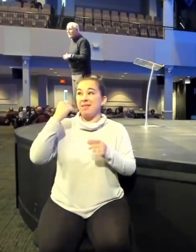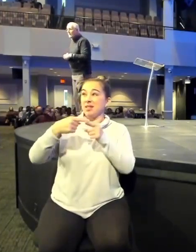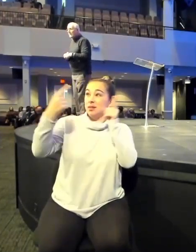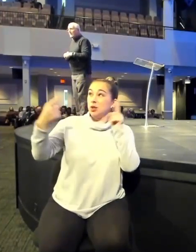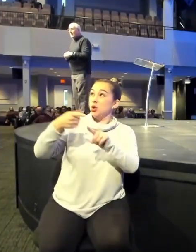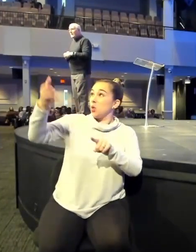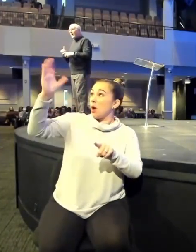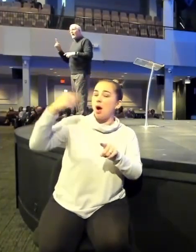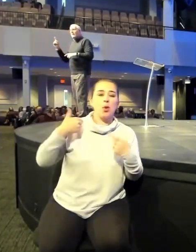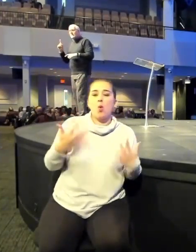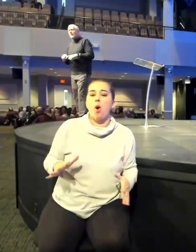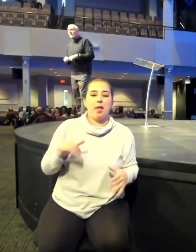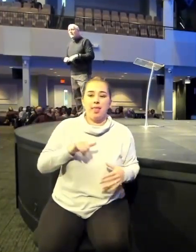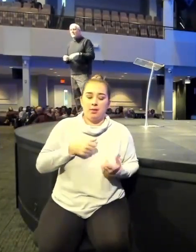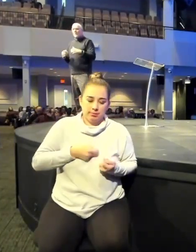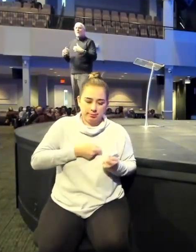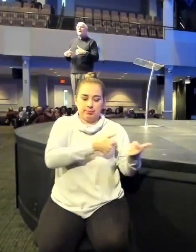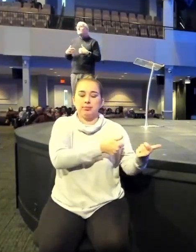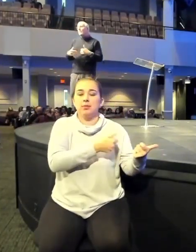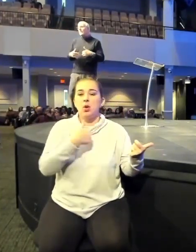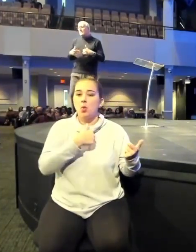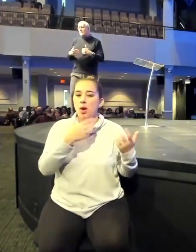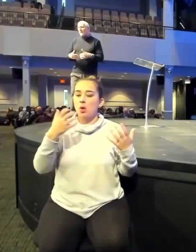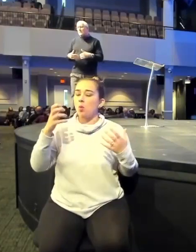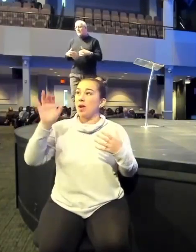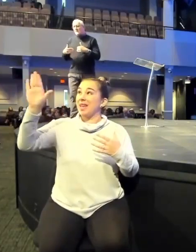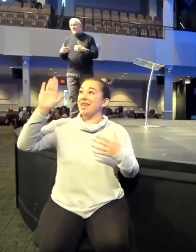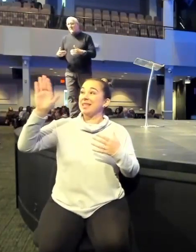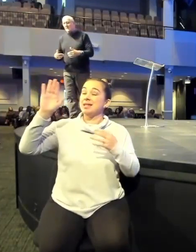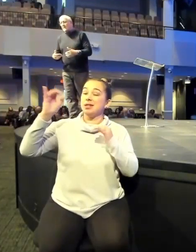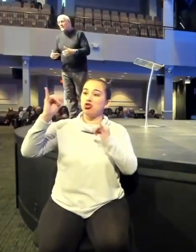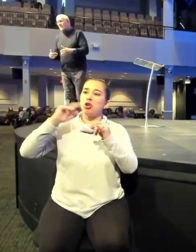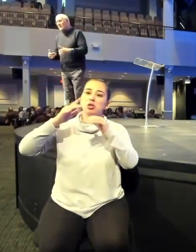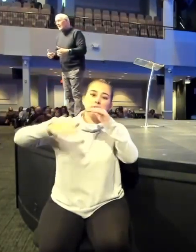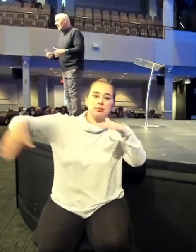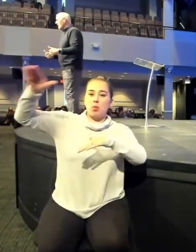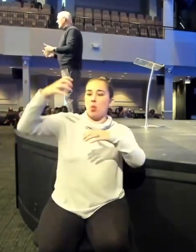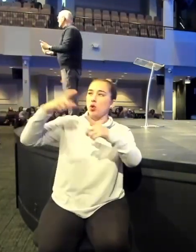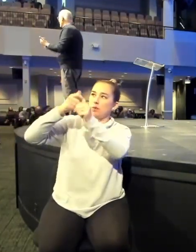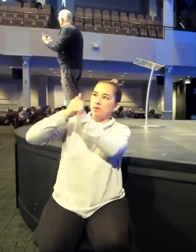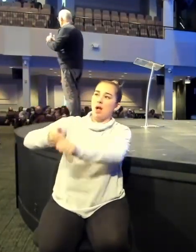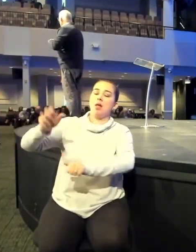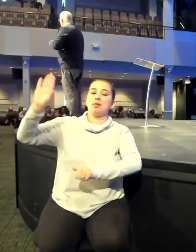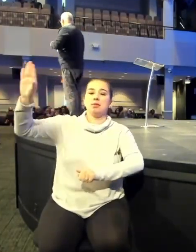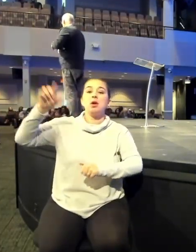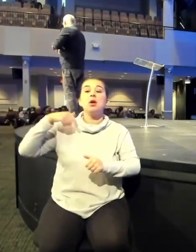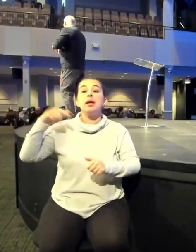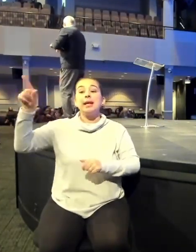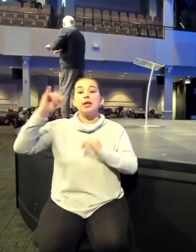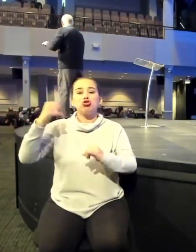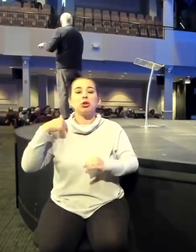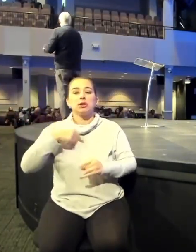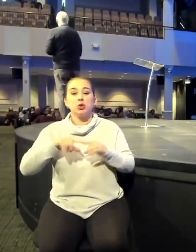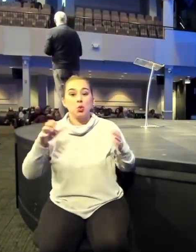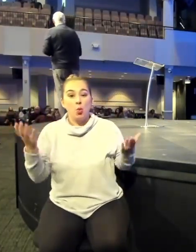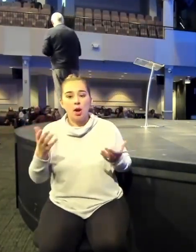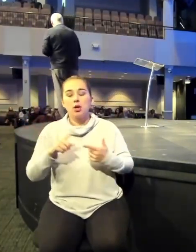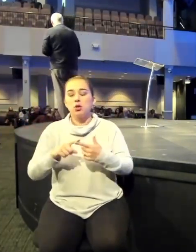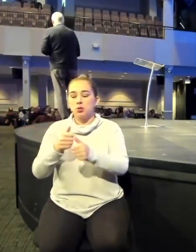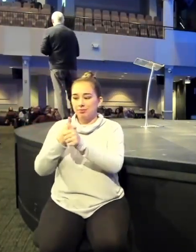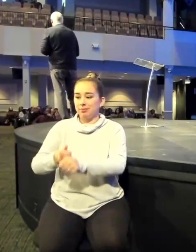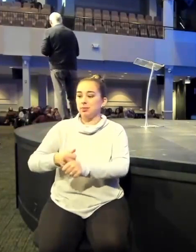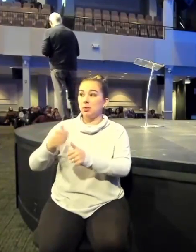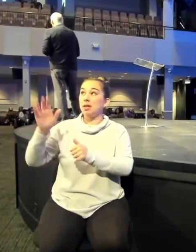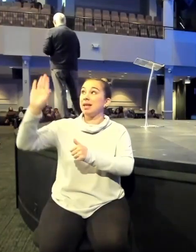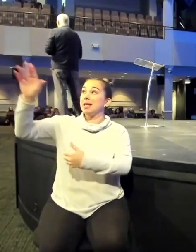standard. And the higher standard is what God's word instructs us to do, and that is to live in the same love that